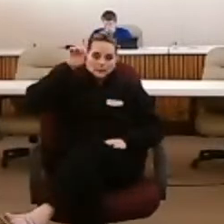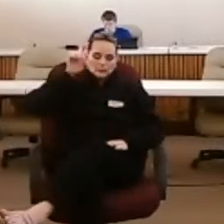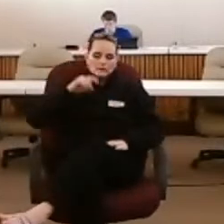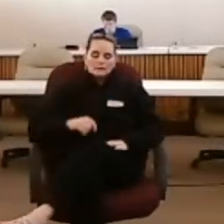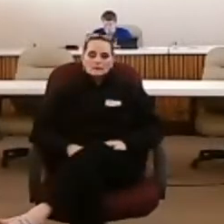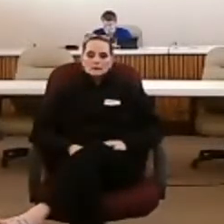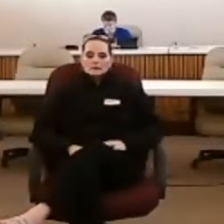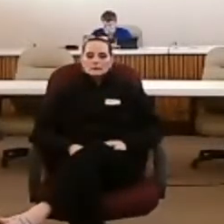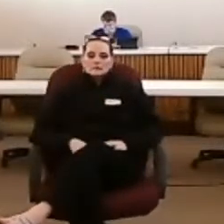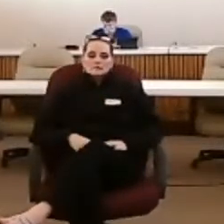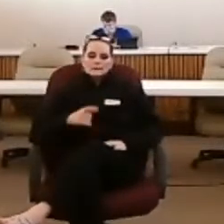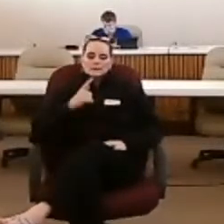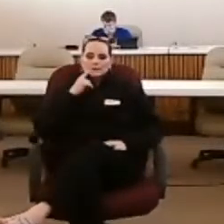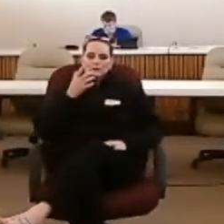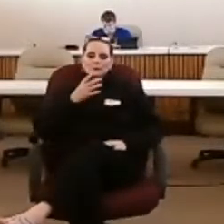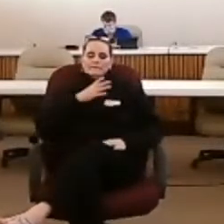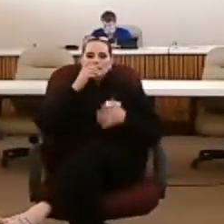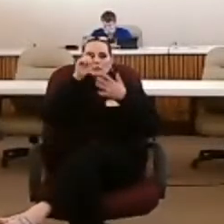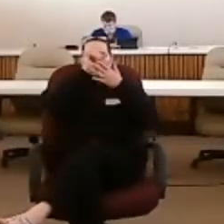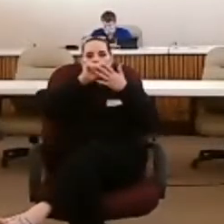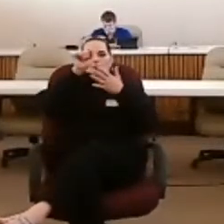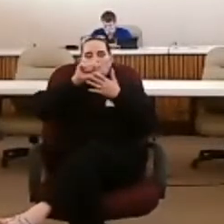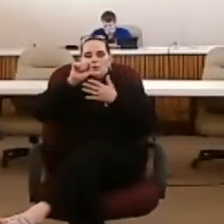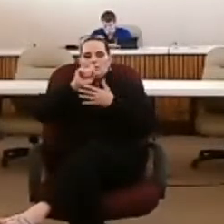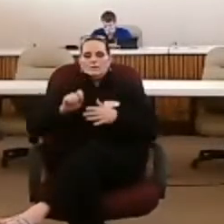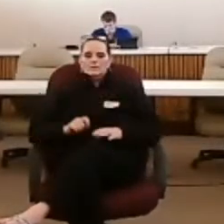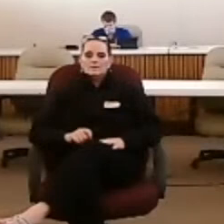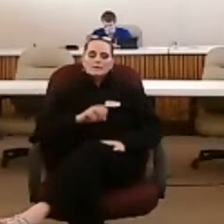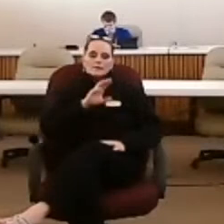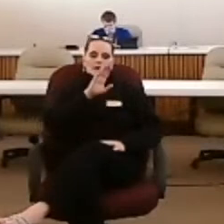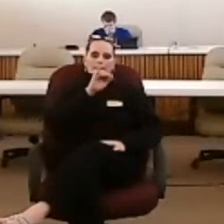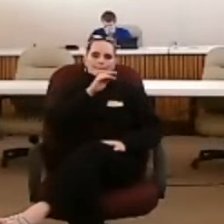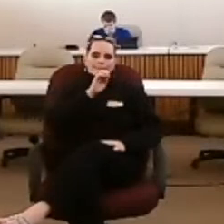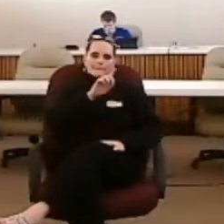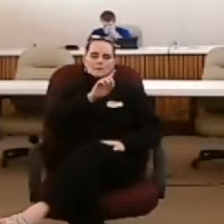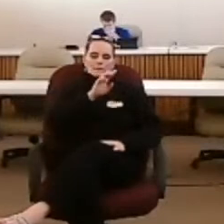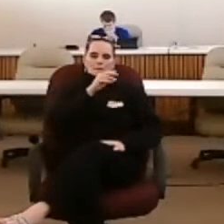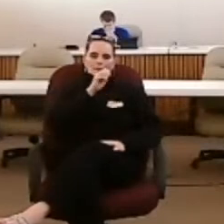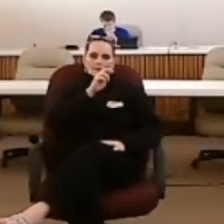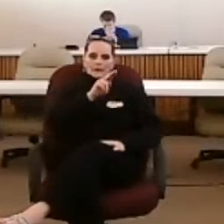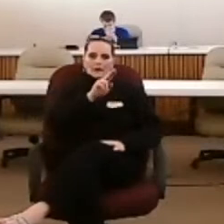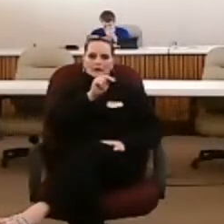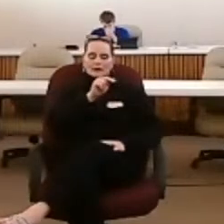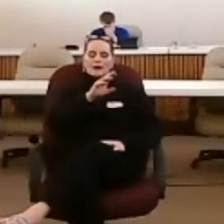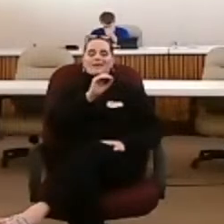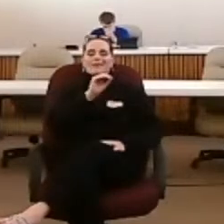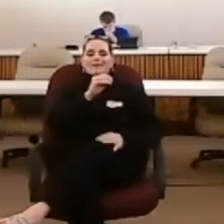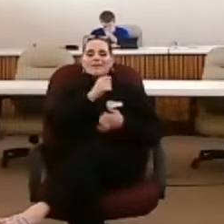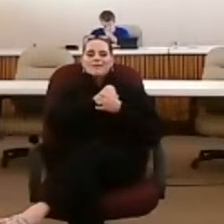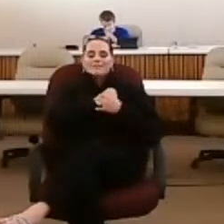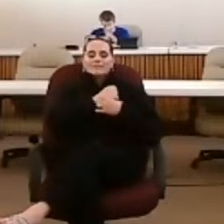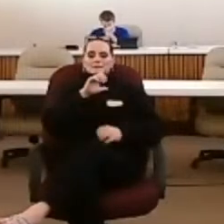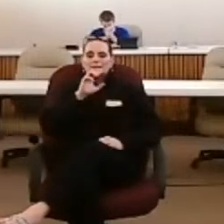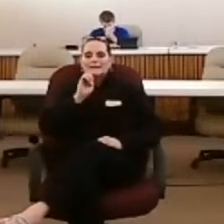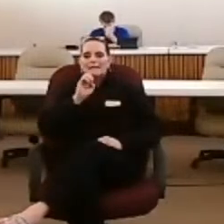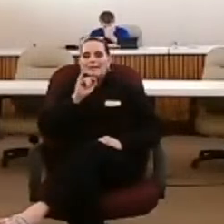scrolled, very fancy scrolled writing, "Ferdinand loves Elizabeth." And it's just so